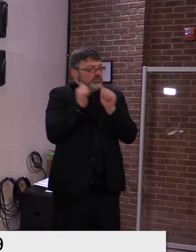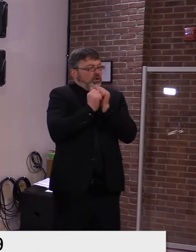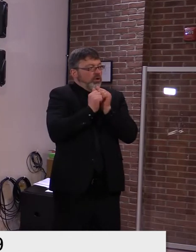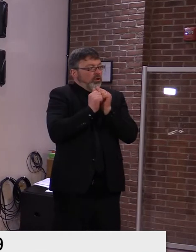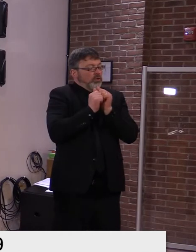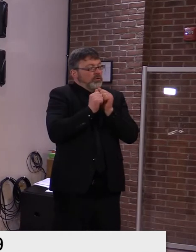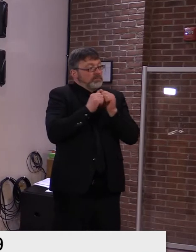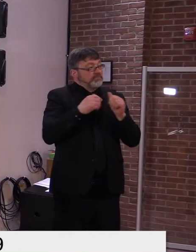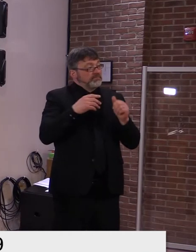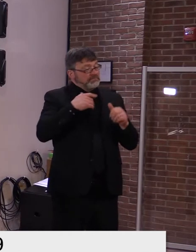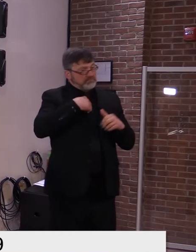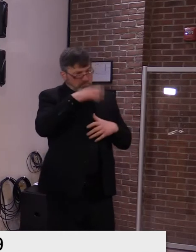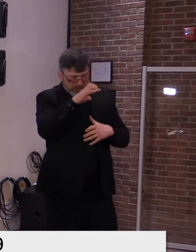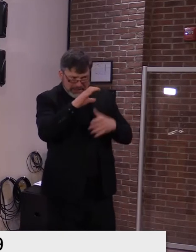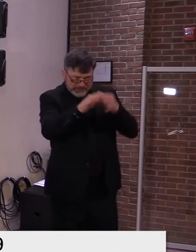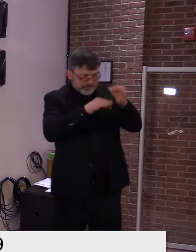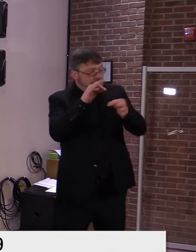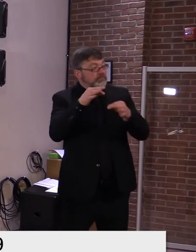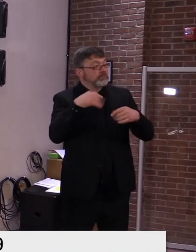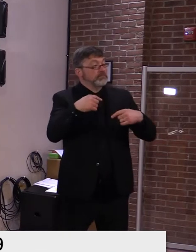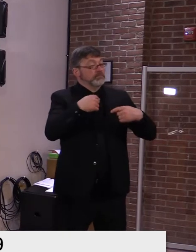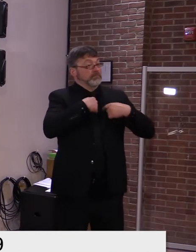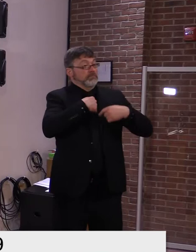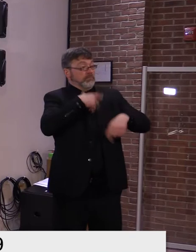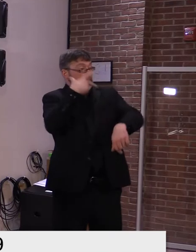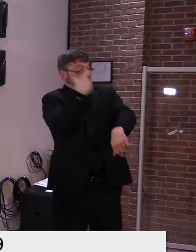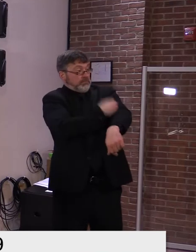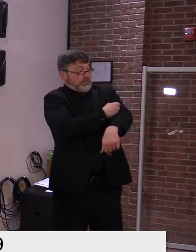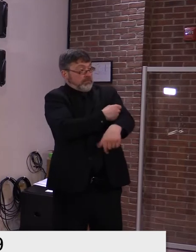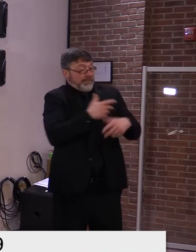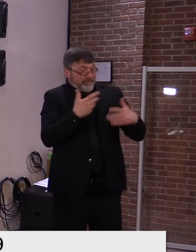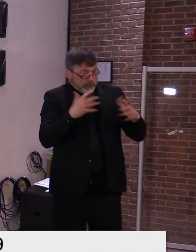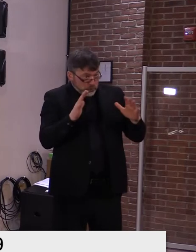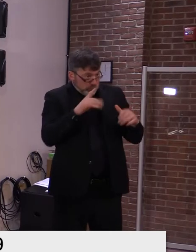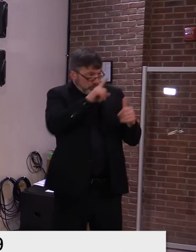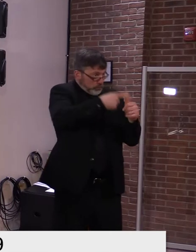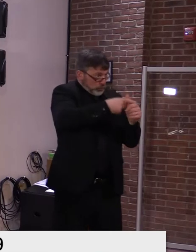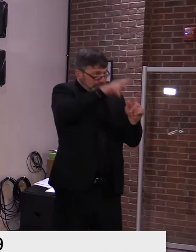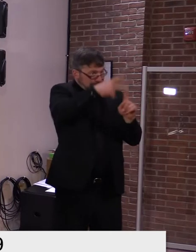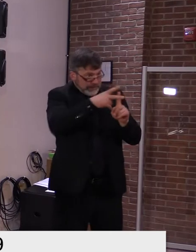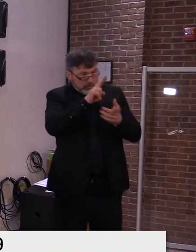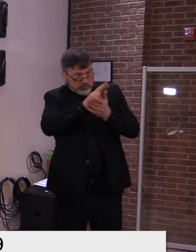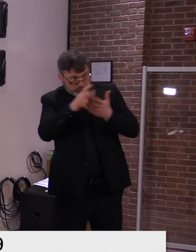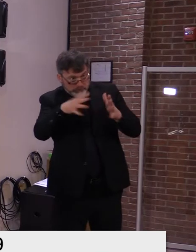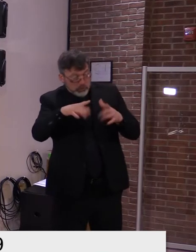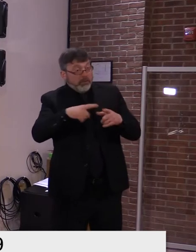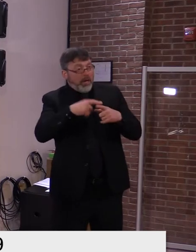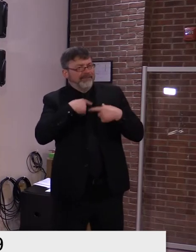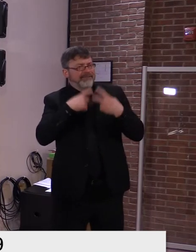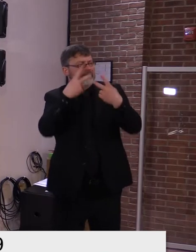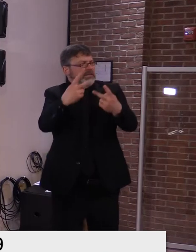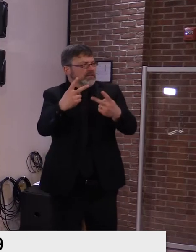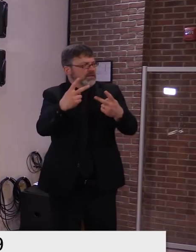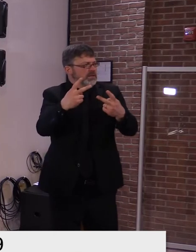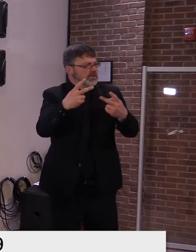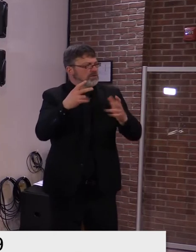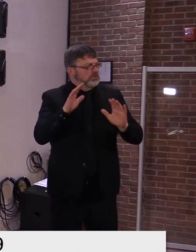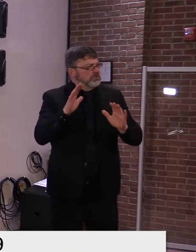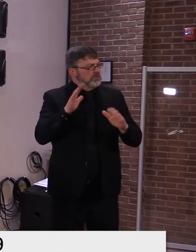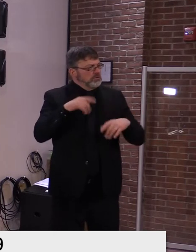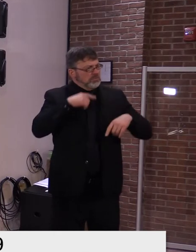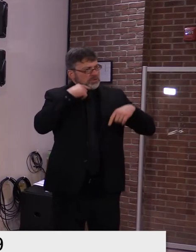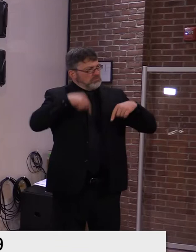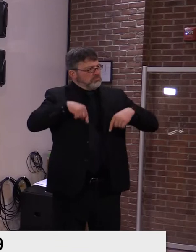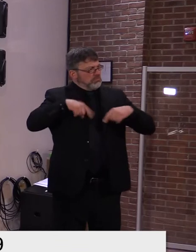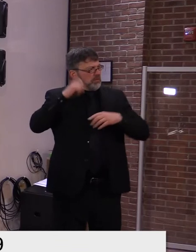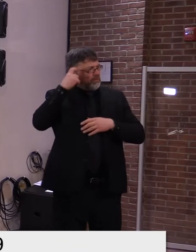you want to visit somebody in the hospital, the new guidelines will say that you can do that. So I